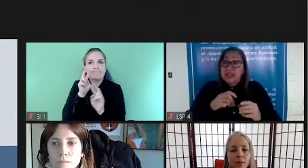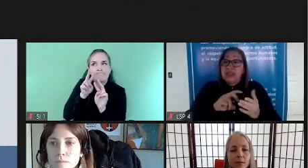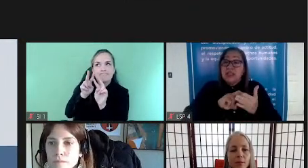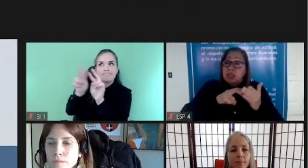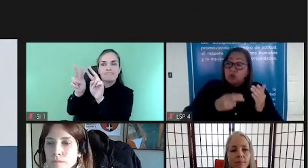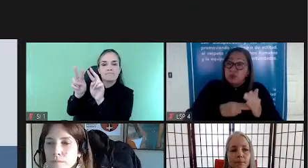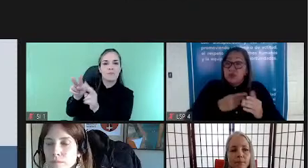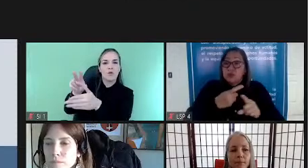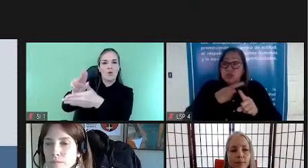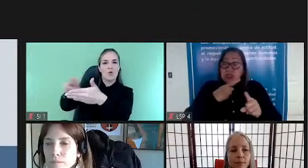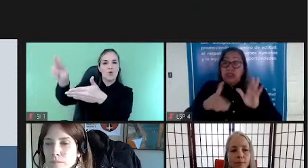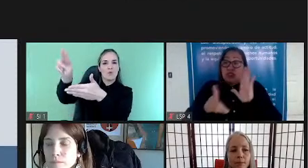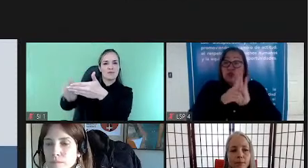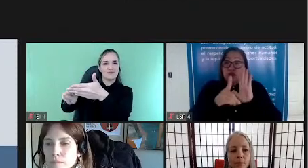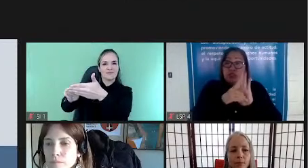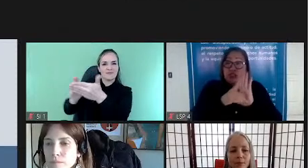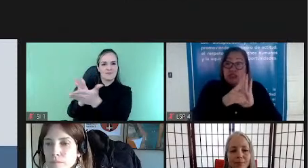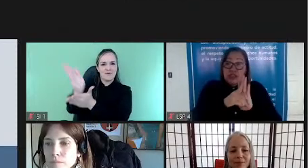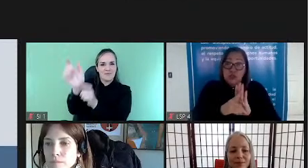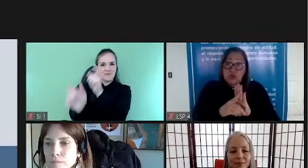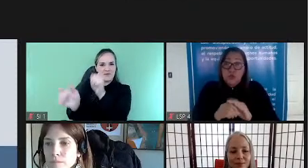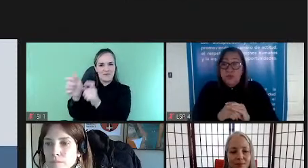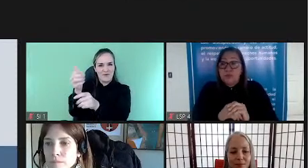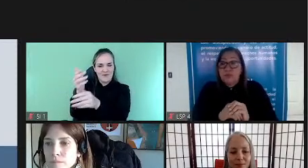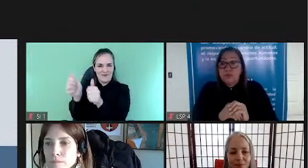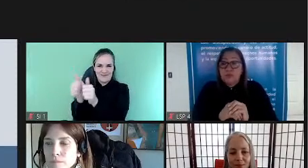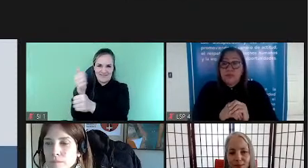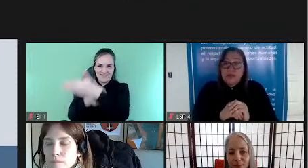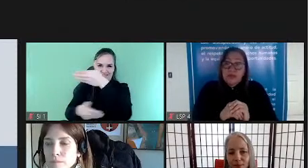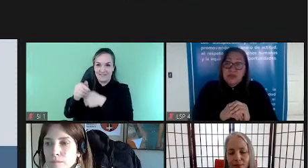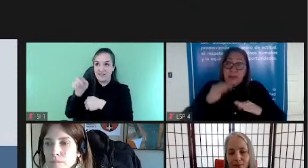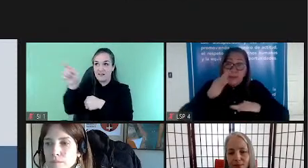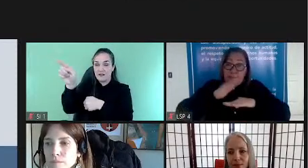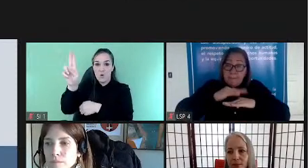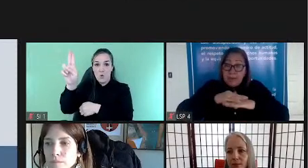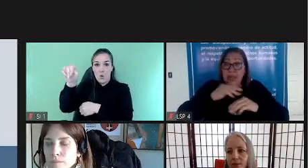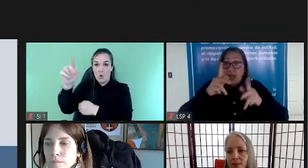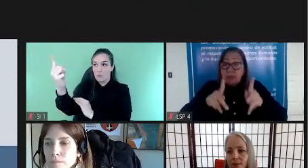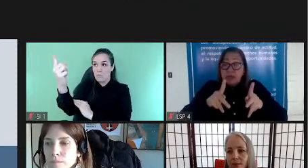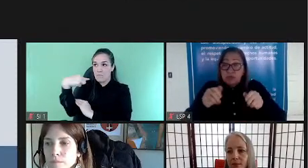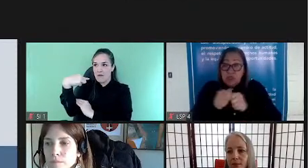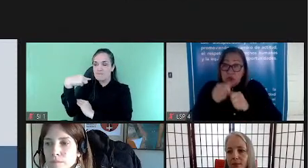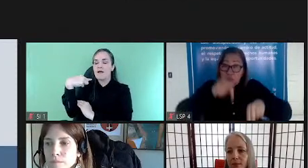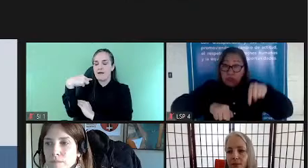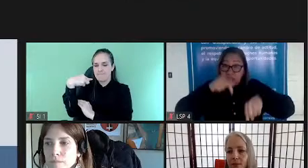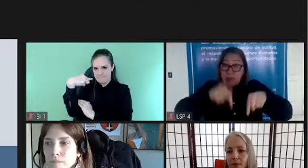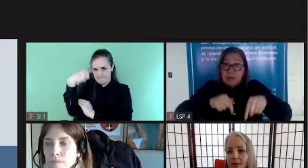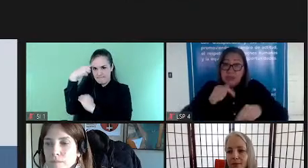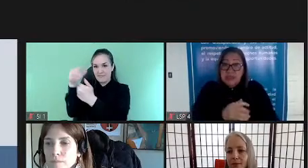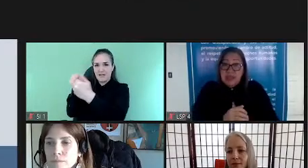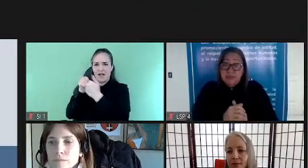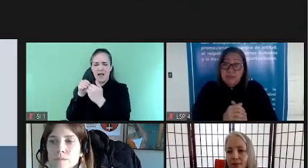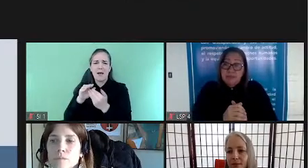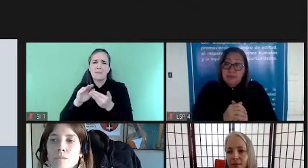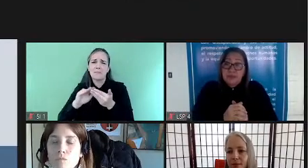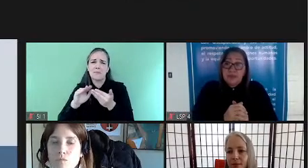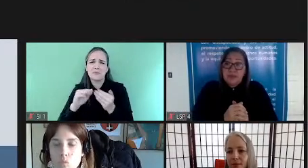went out on the convention of the un on the rights of persons with disabilities